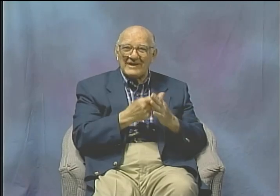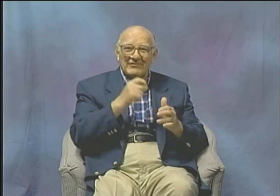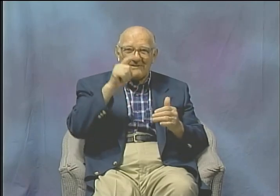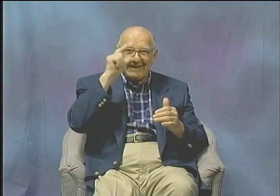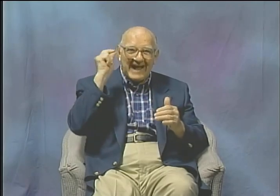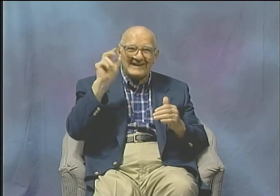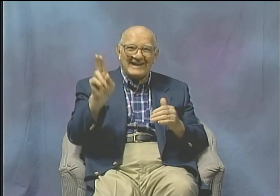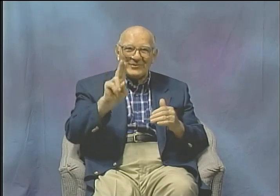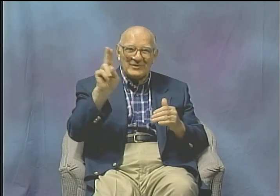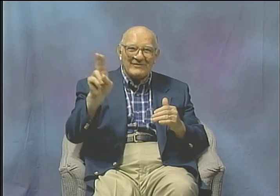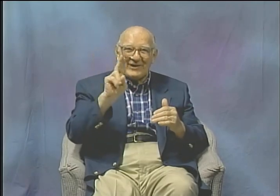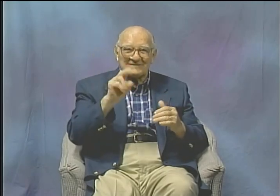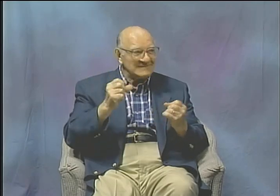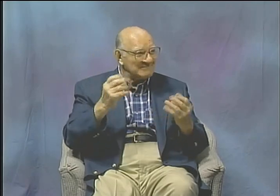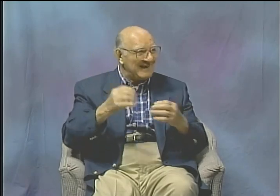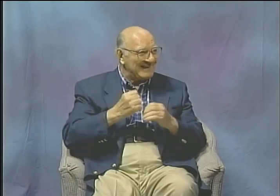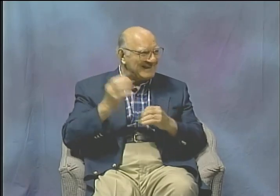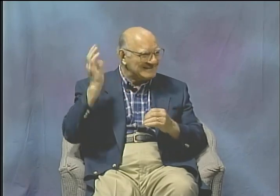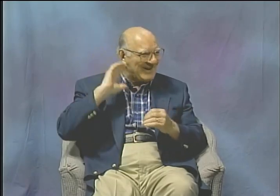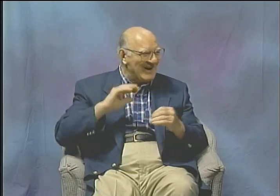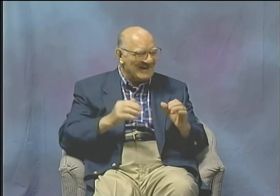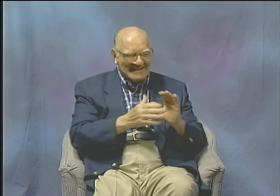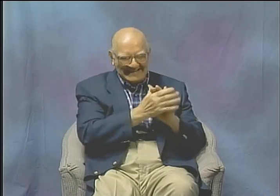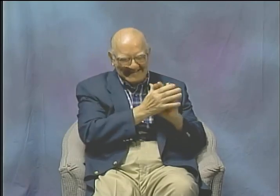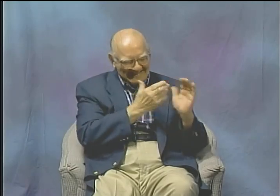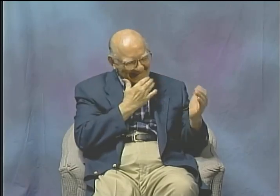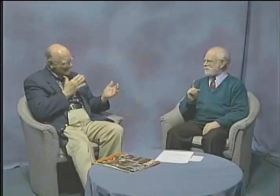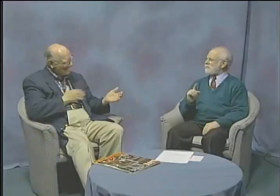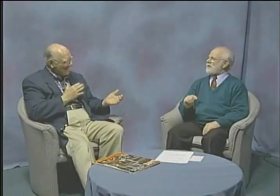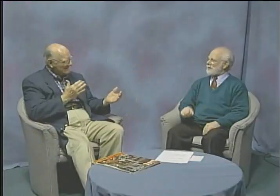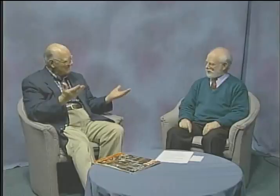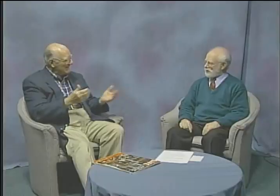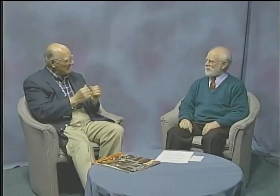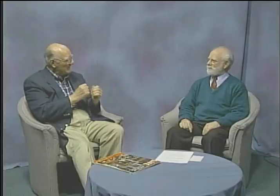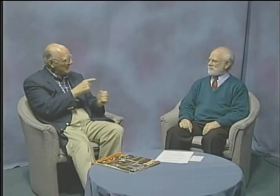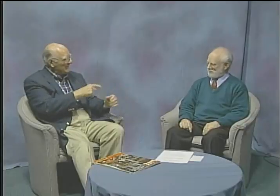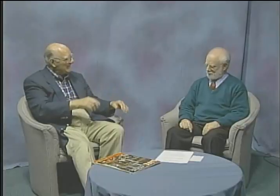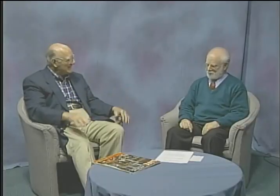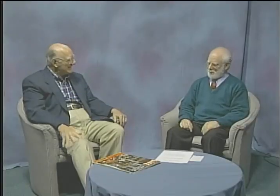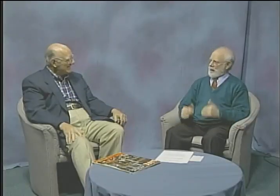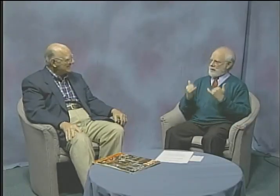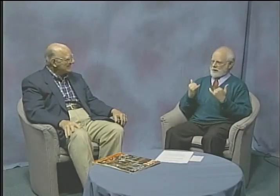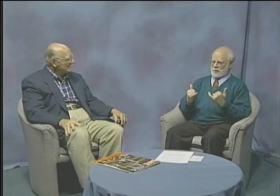from Gallaudet University many years ago to be here with you.